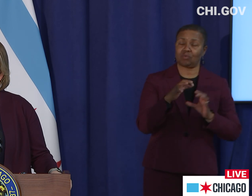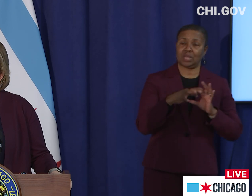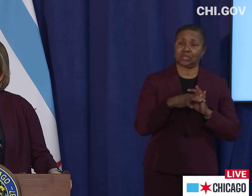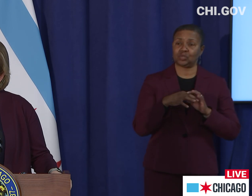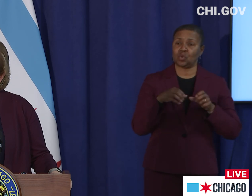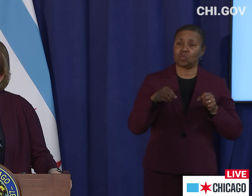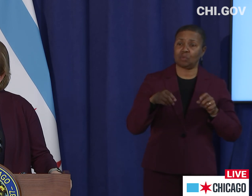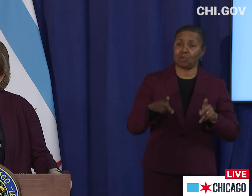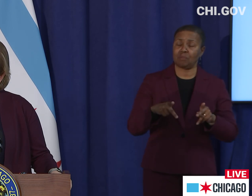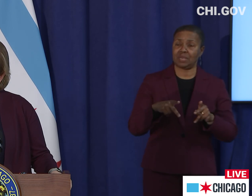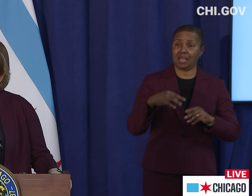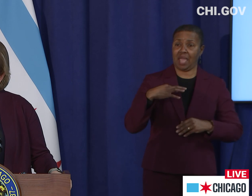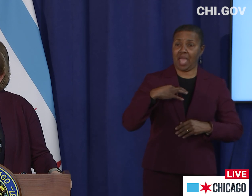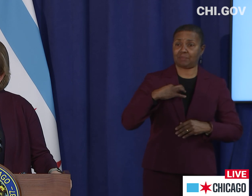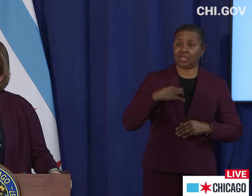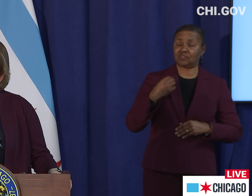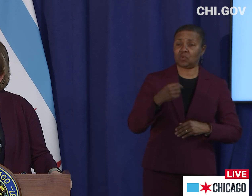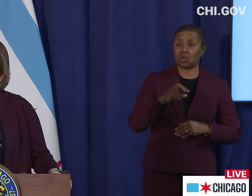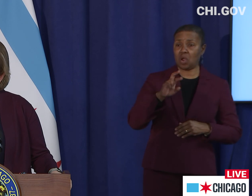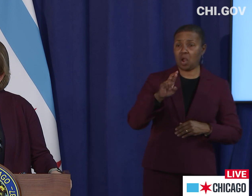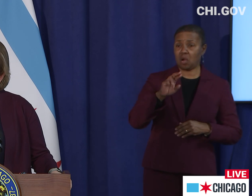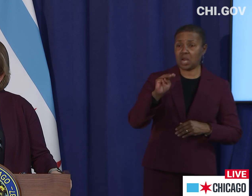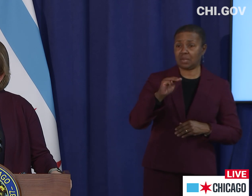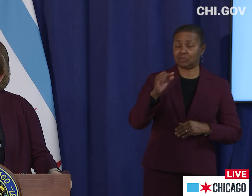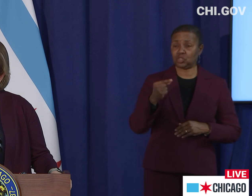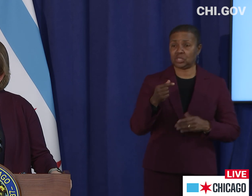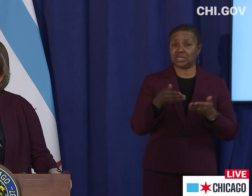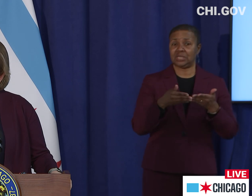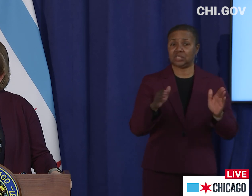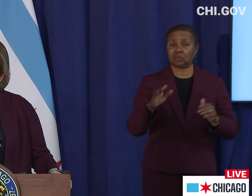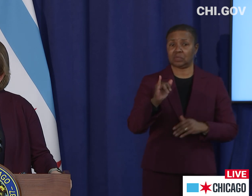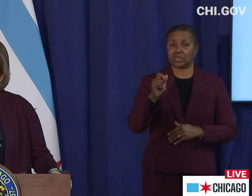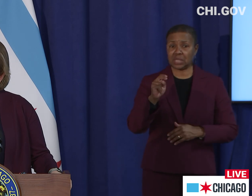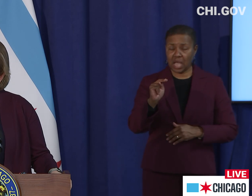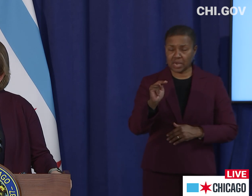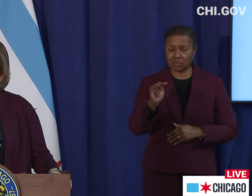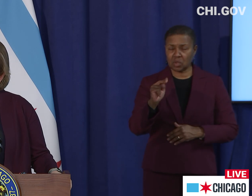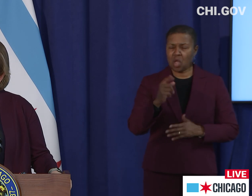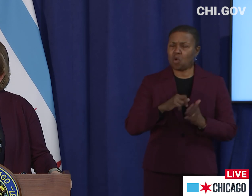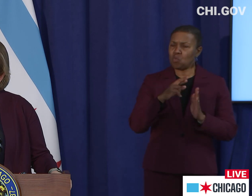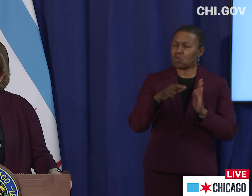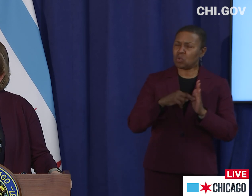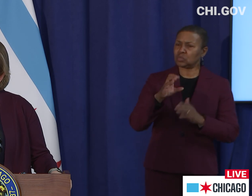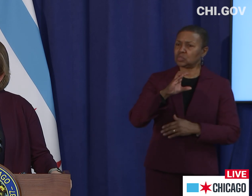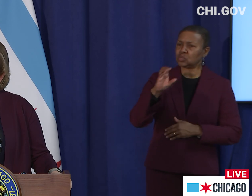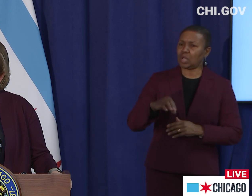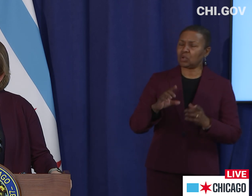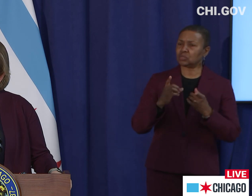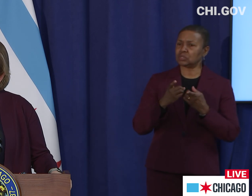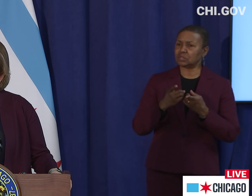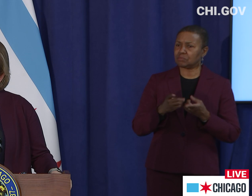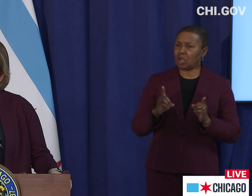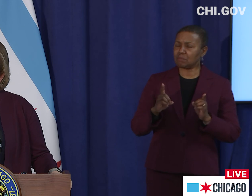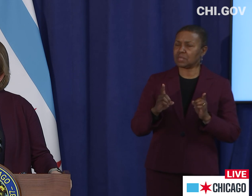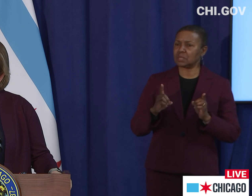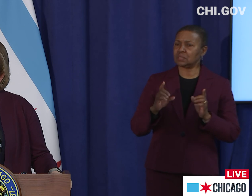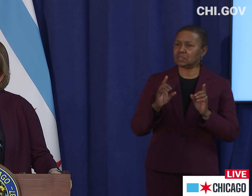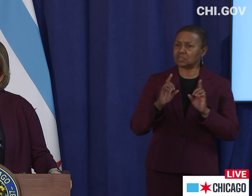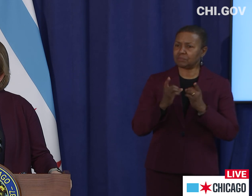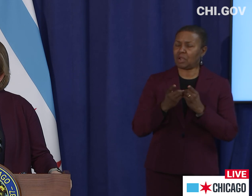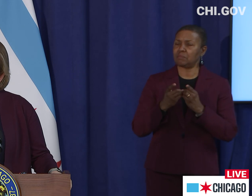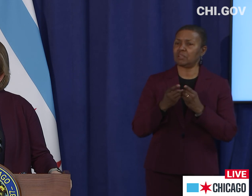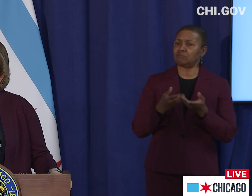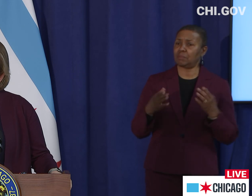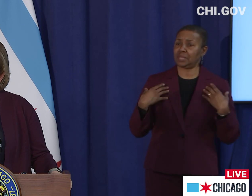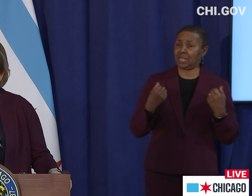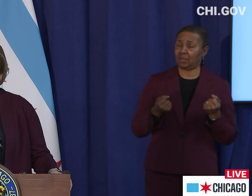permit application for RMG General Iron. What role is the Chicago Department of Public Health playing in reviewing